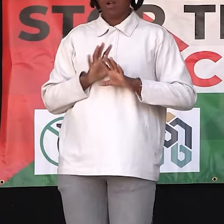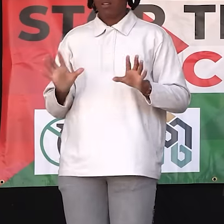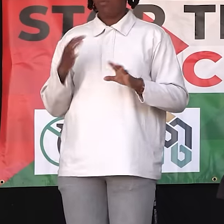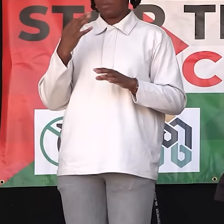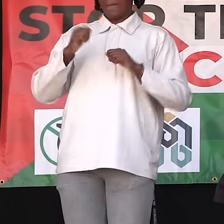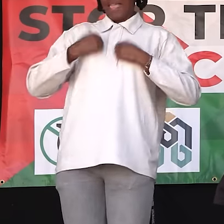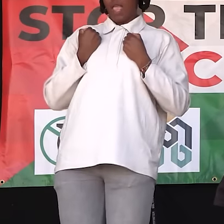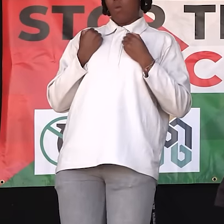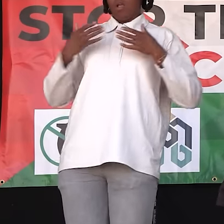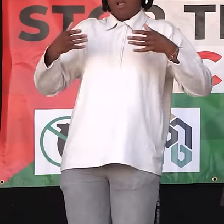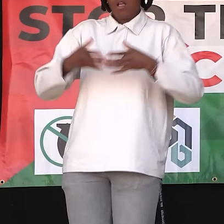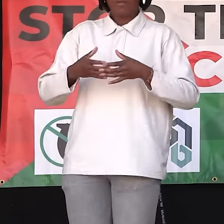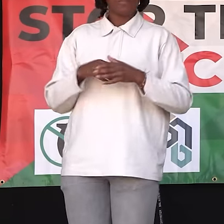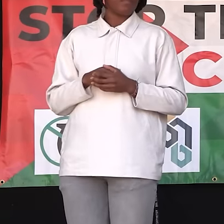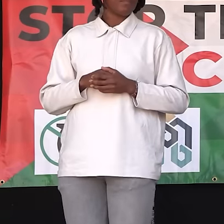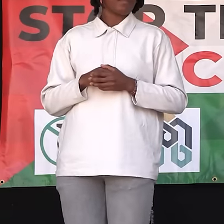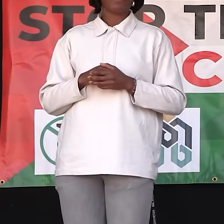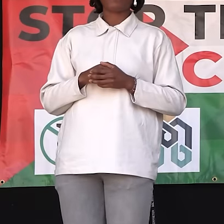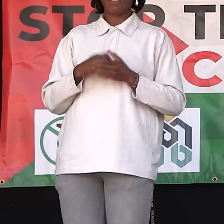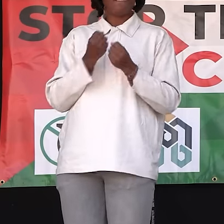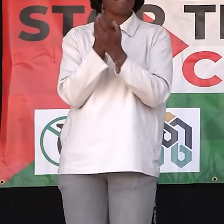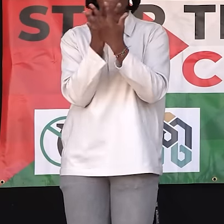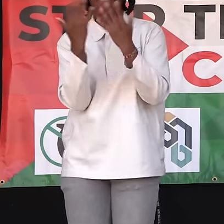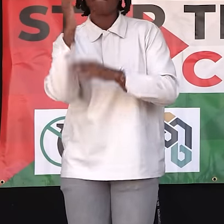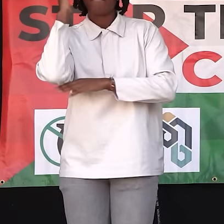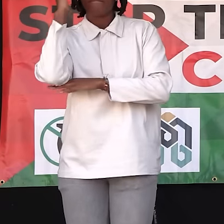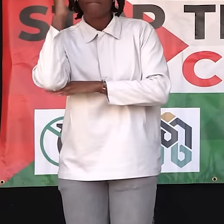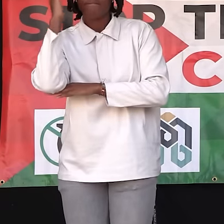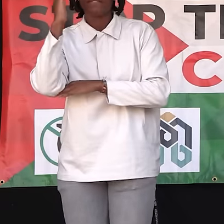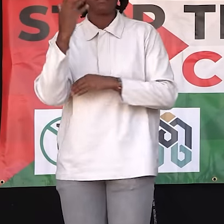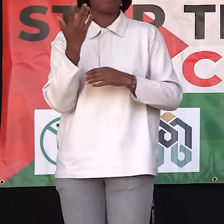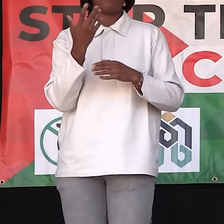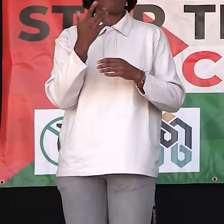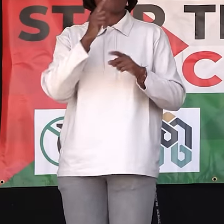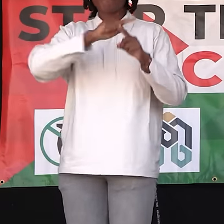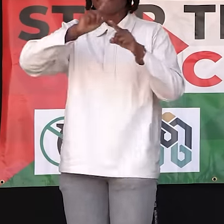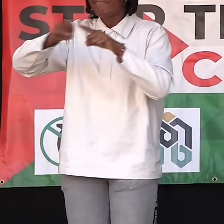also on this demonstration today, there's many of the speakers are artists and